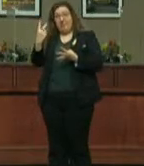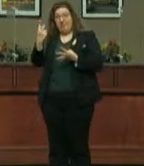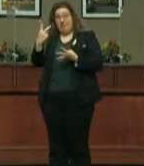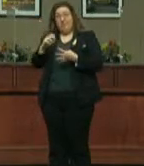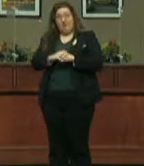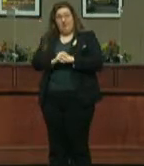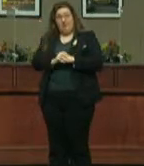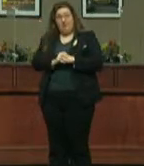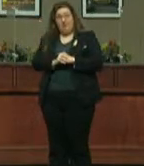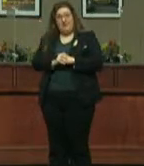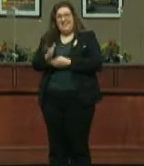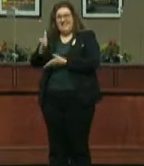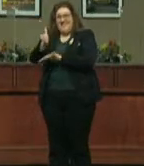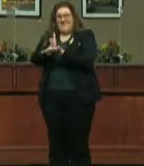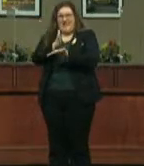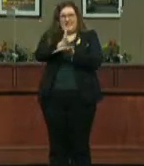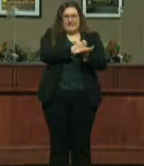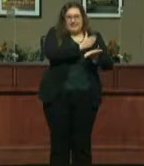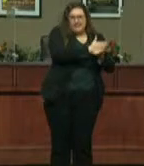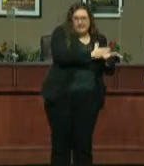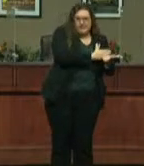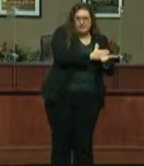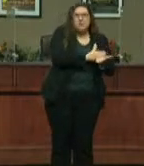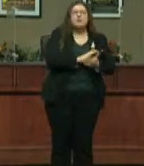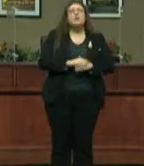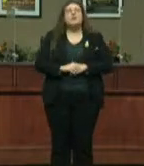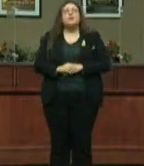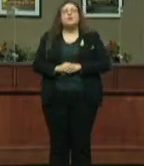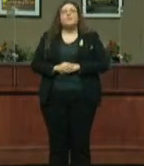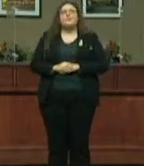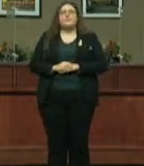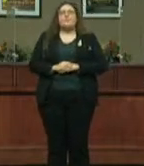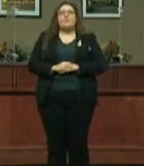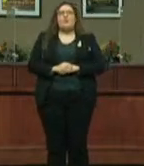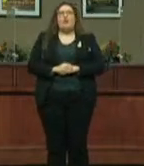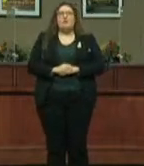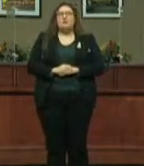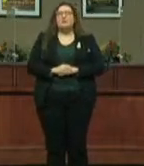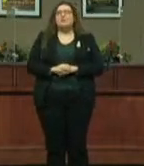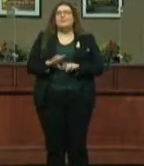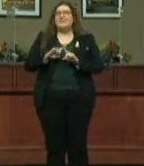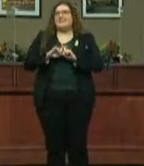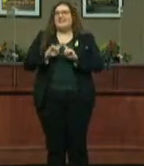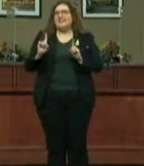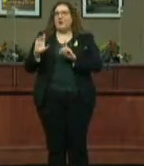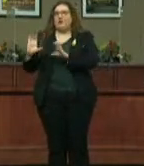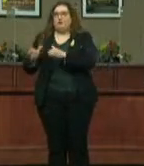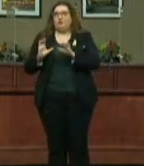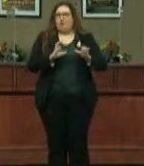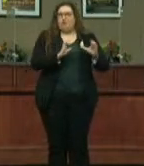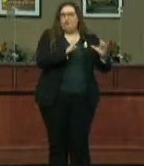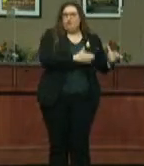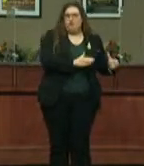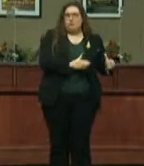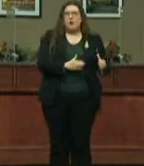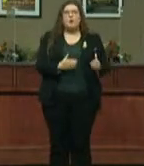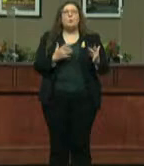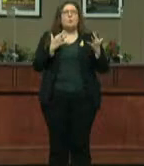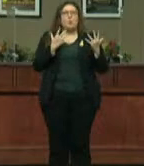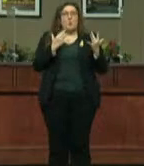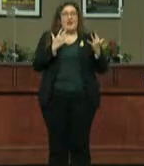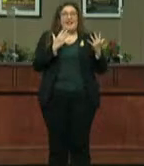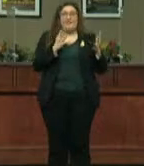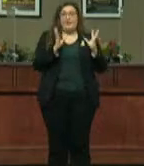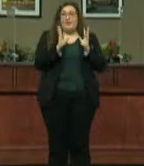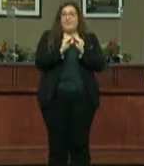The phases are going to be handled in different ways, and we are waiting for the meeting that the CDC is going to